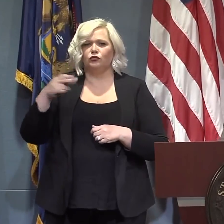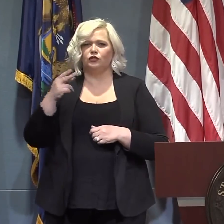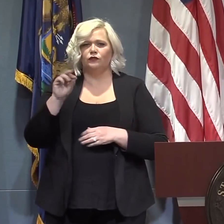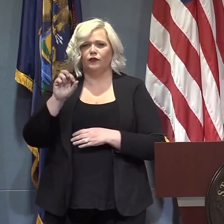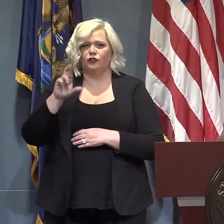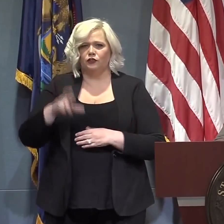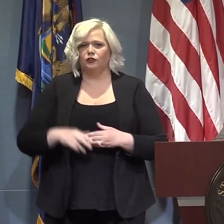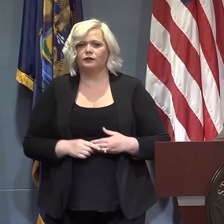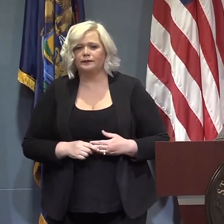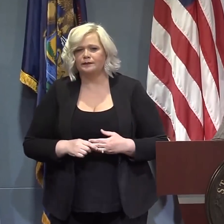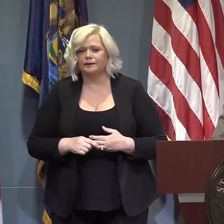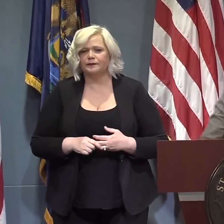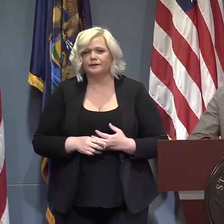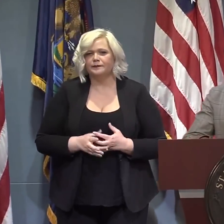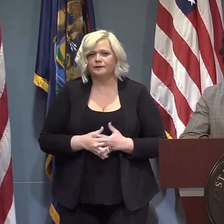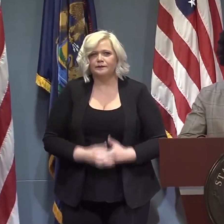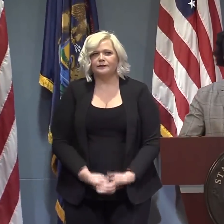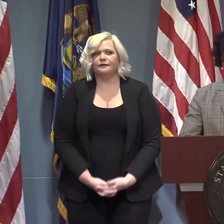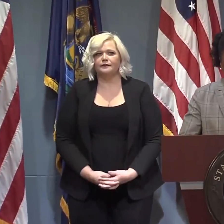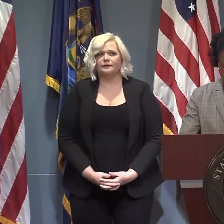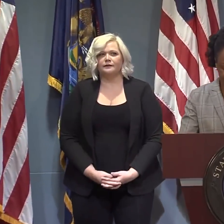Foster.